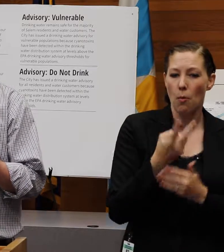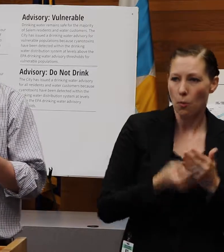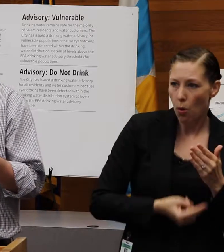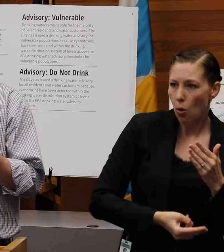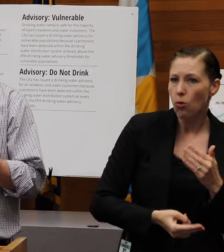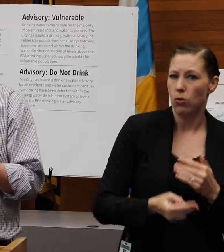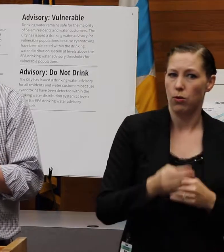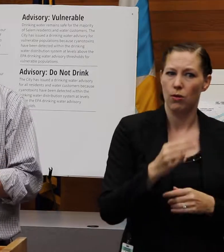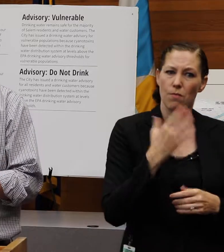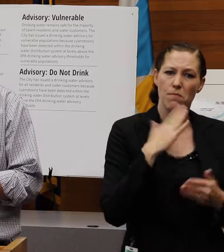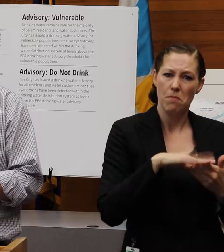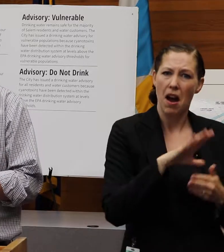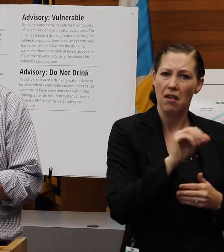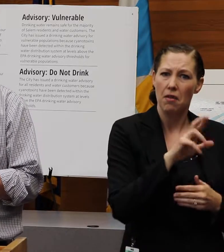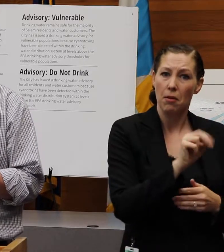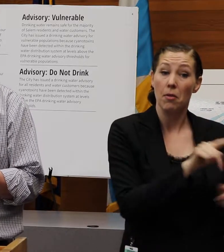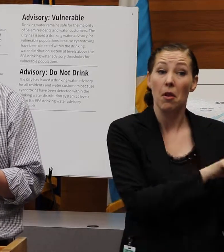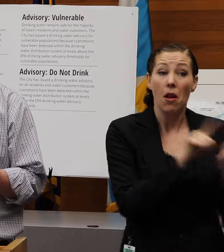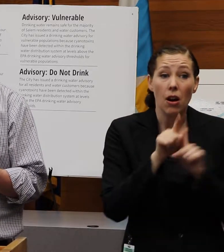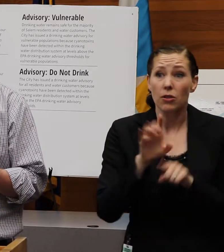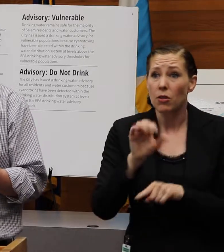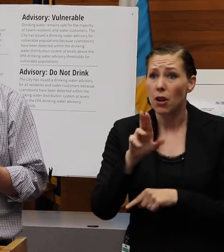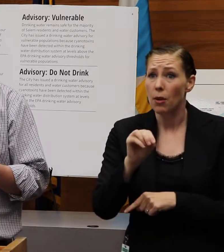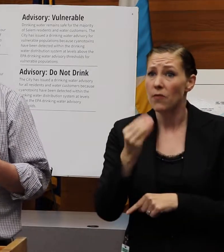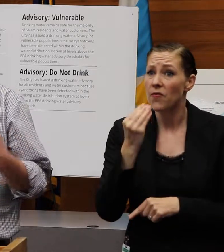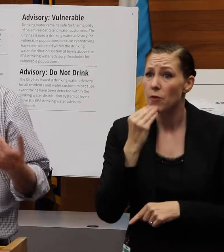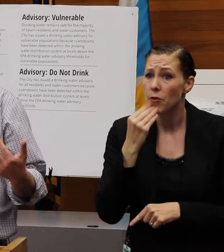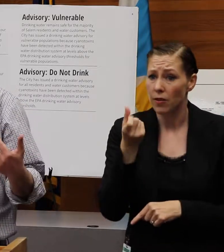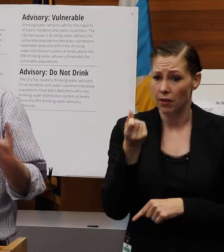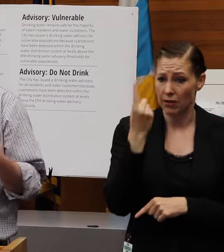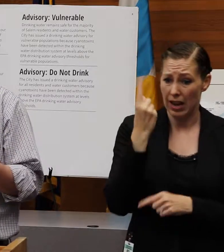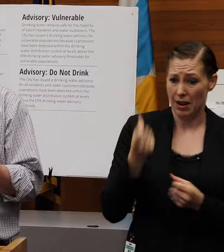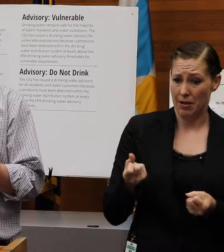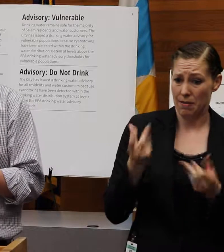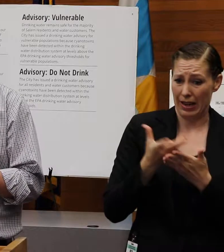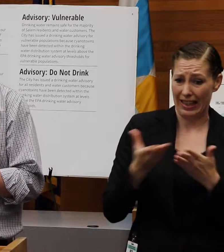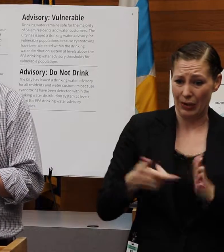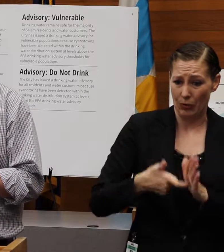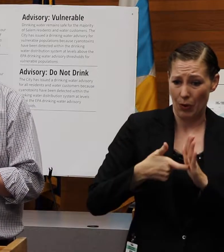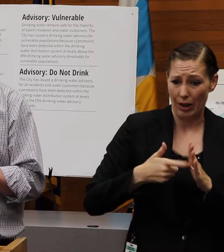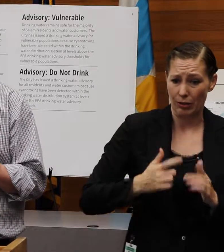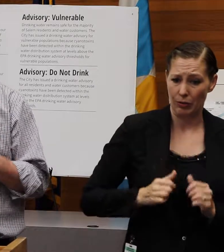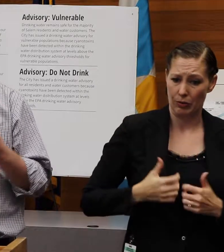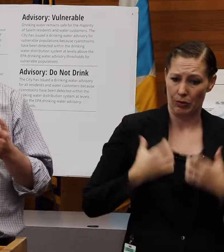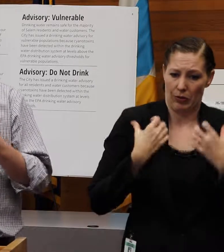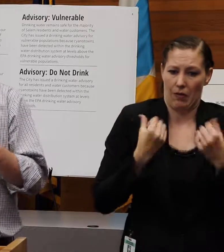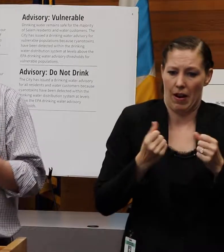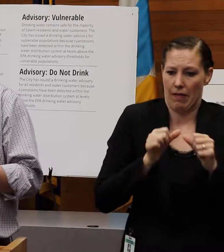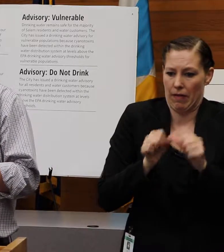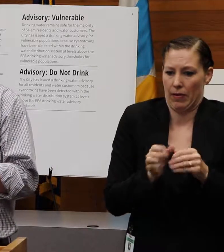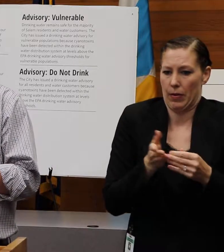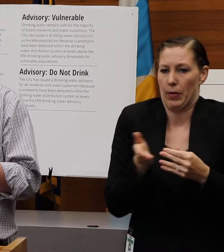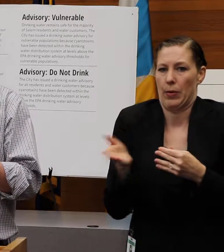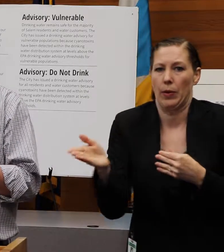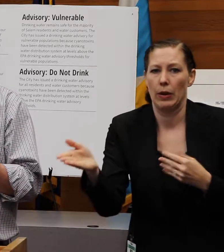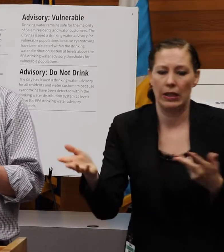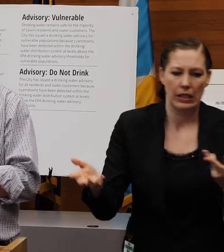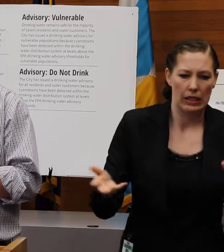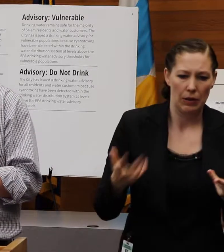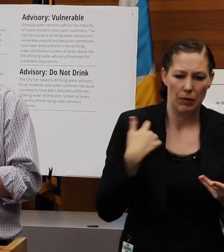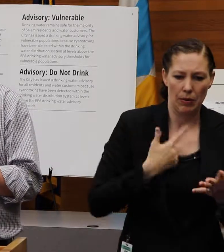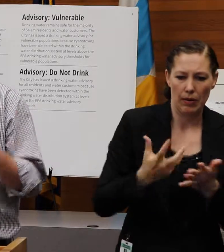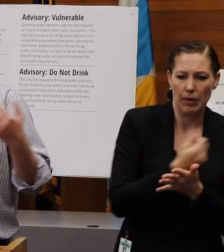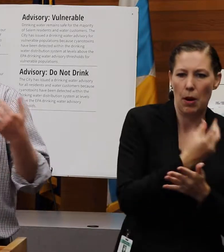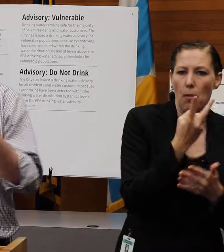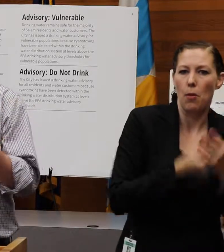that live on the surface of your slow sand filters need to survive. If that's the case, and we've tested that at the bench scale, we will supplement